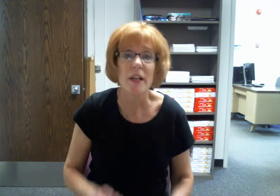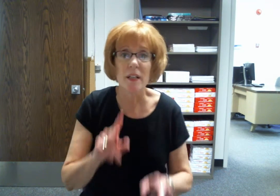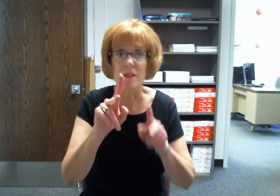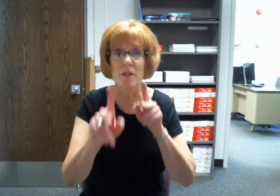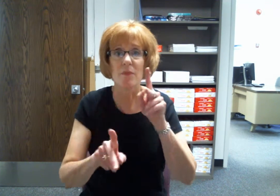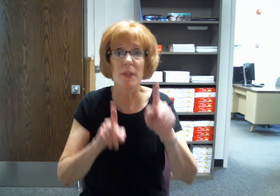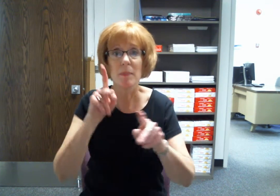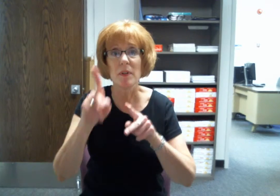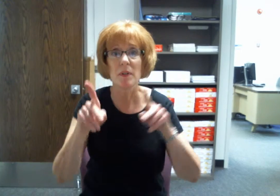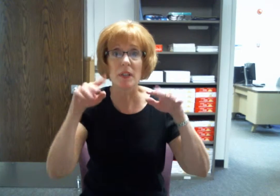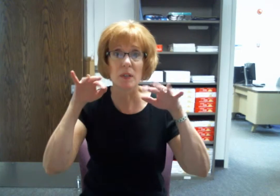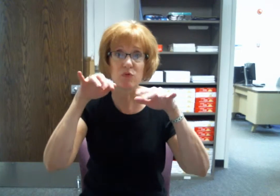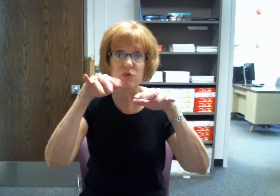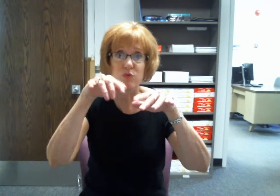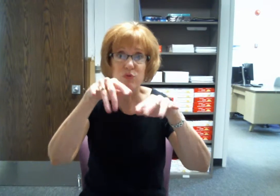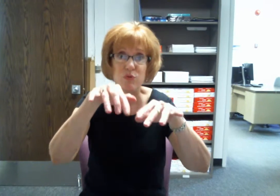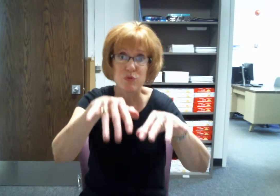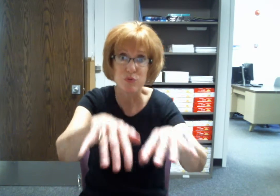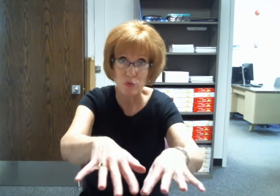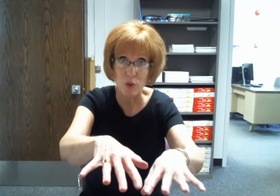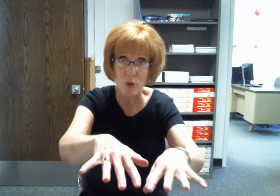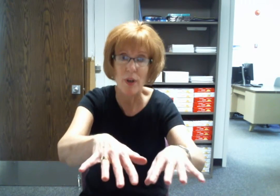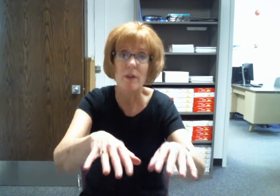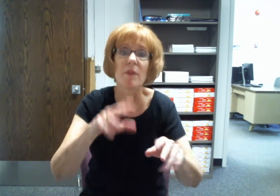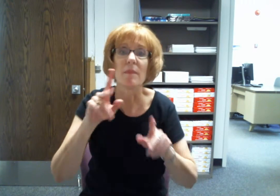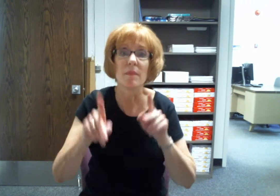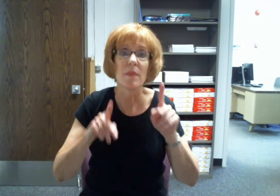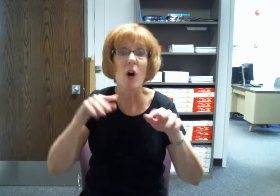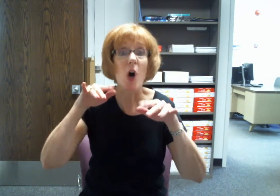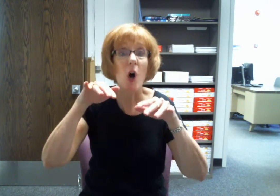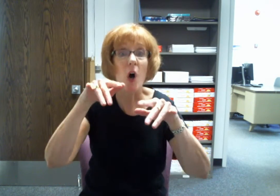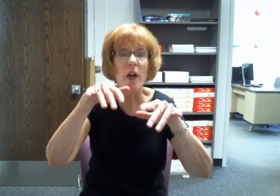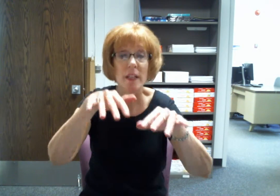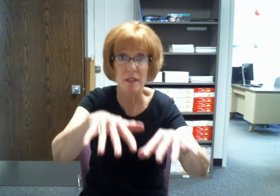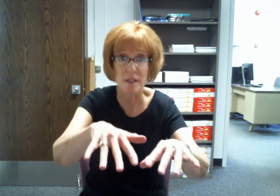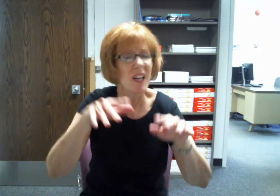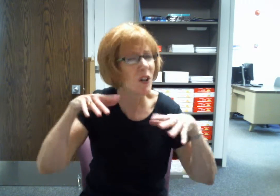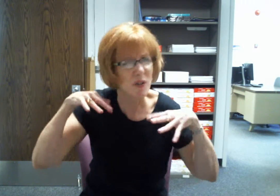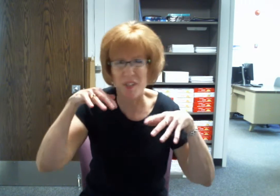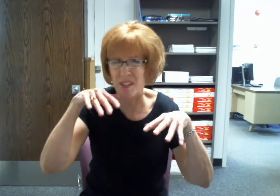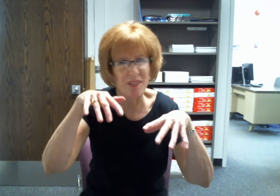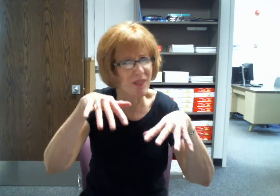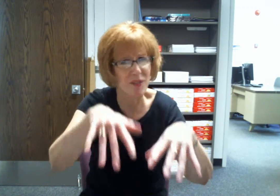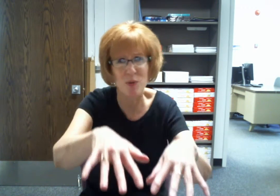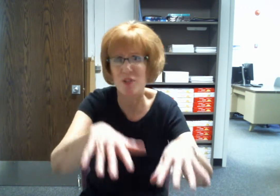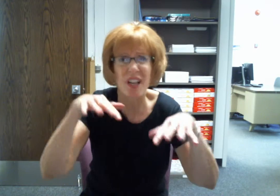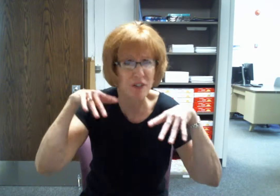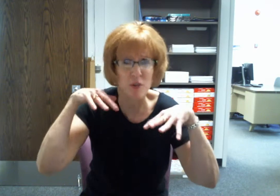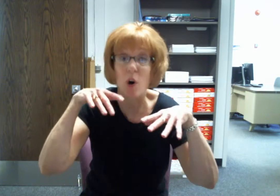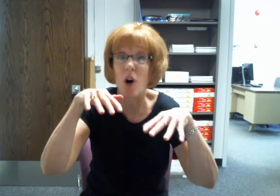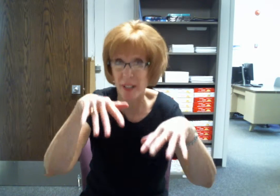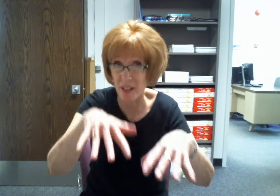Audience. You have people and then a whole crowd of them. Audience. I also I'll just do audience like